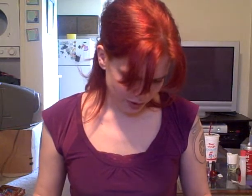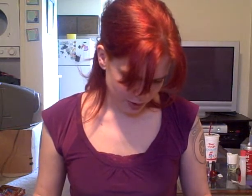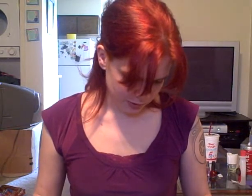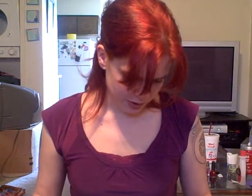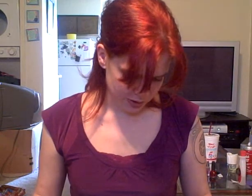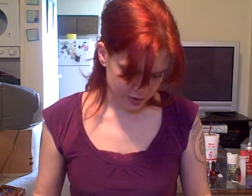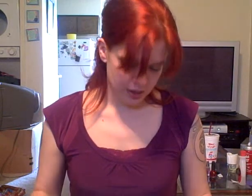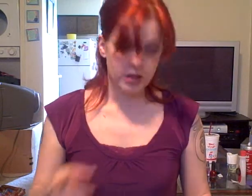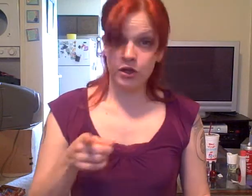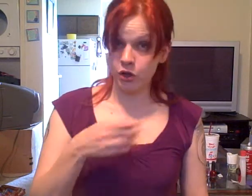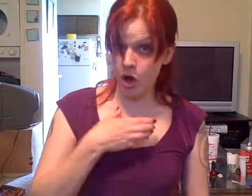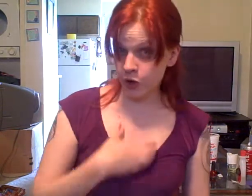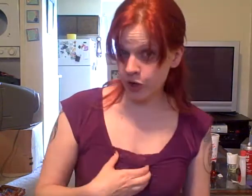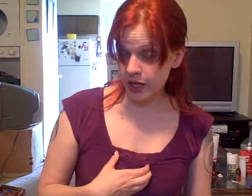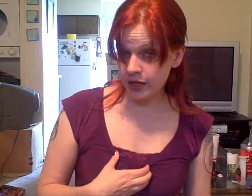it. You hungry?